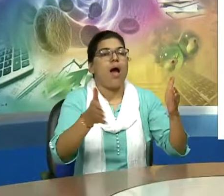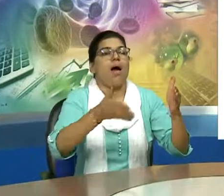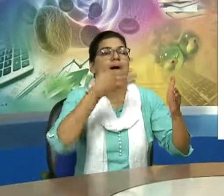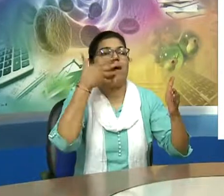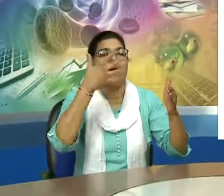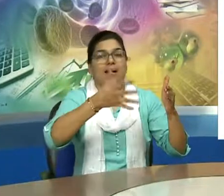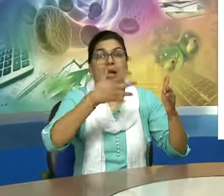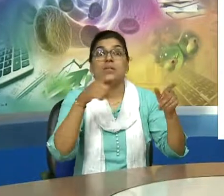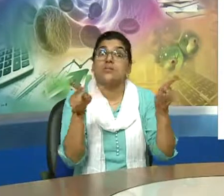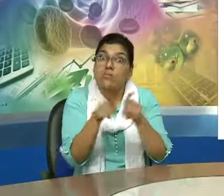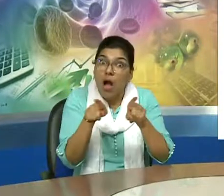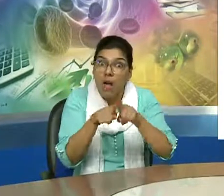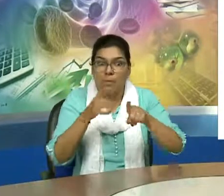Like if we are